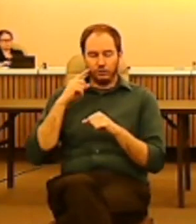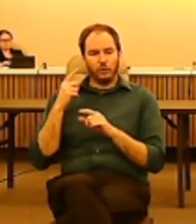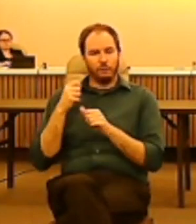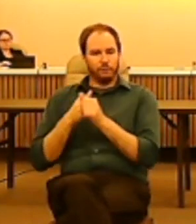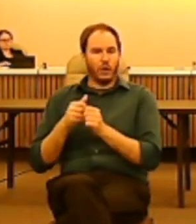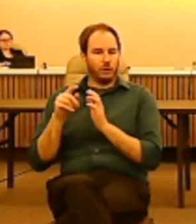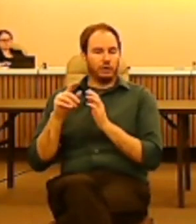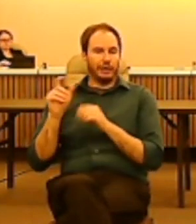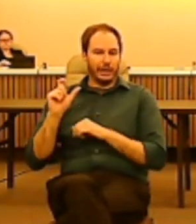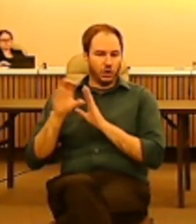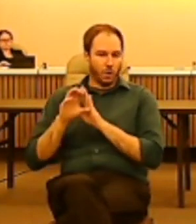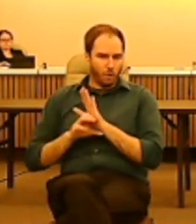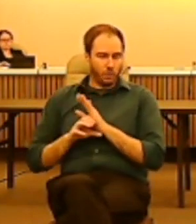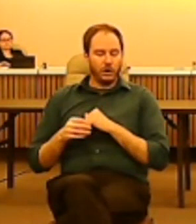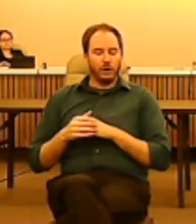code.